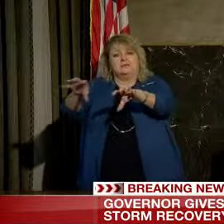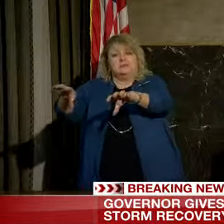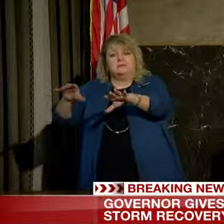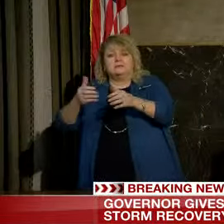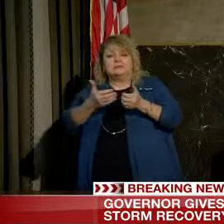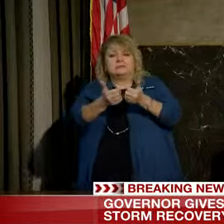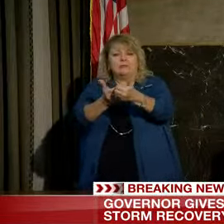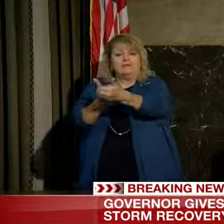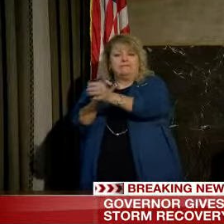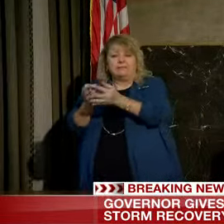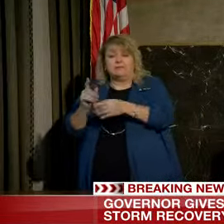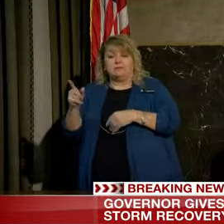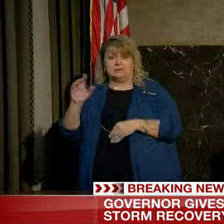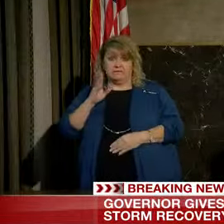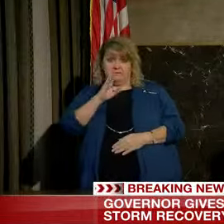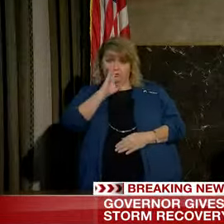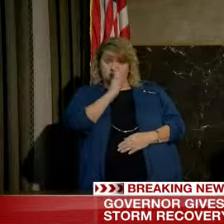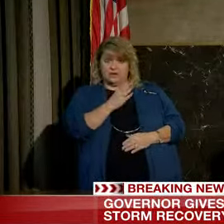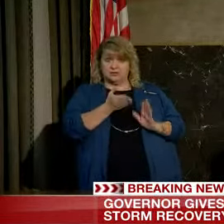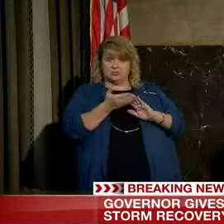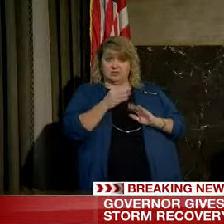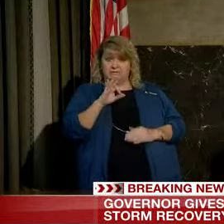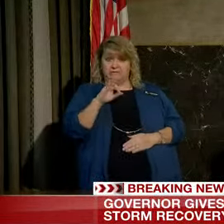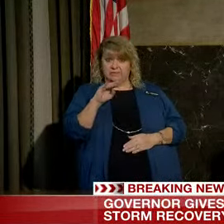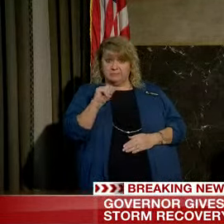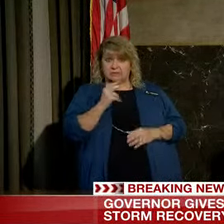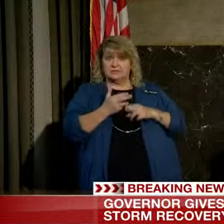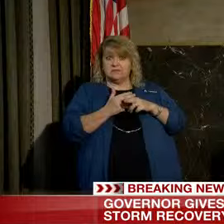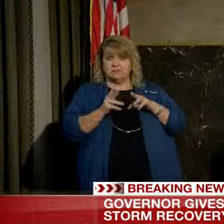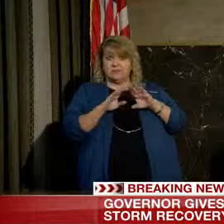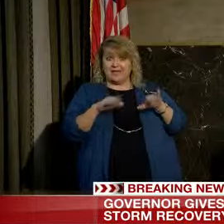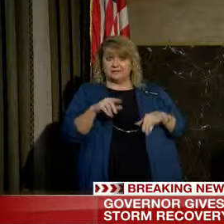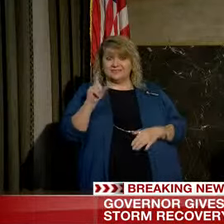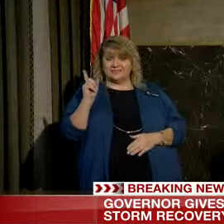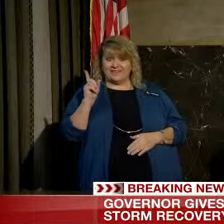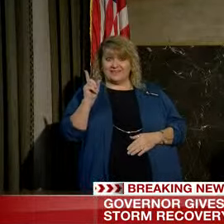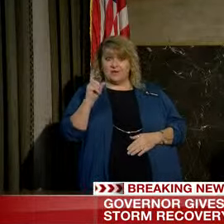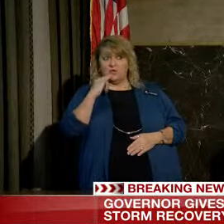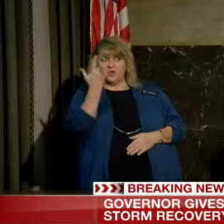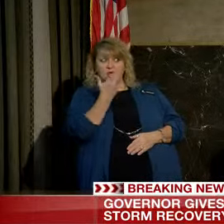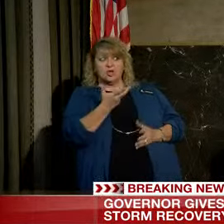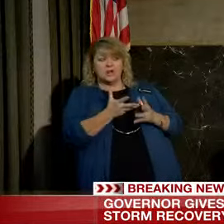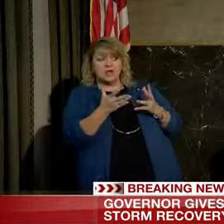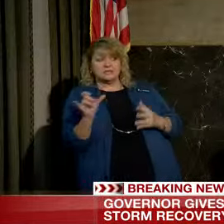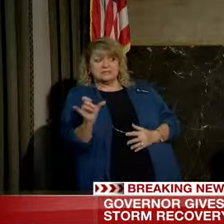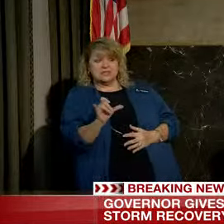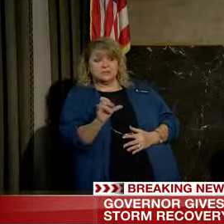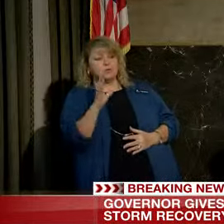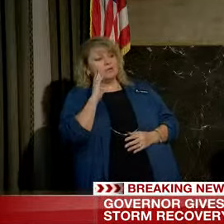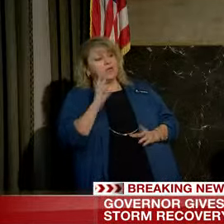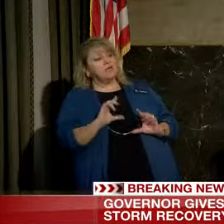the direct run FEMA temporary housing initiative will look very similar, and it's going to have